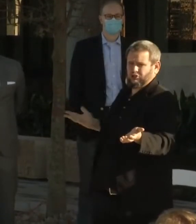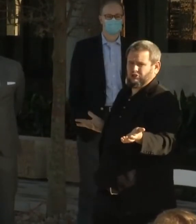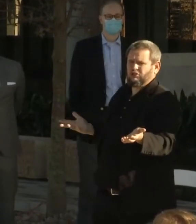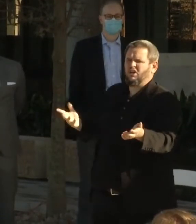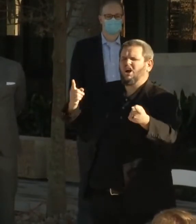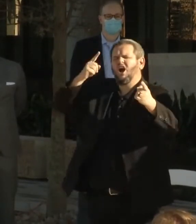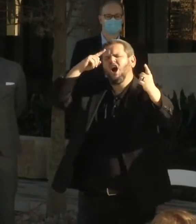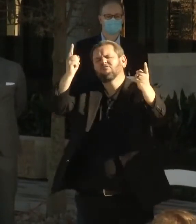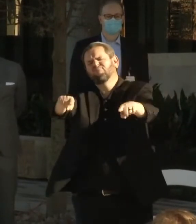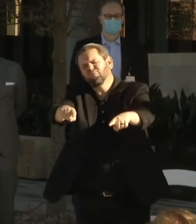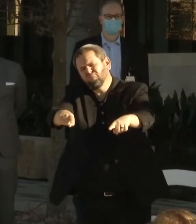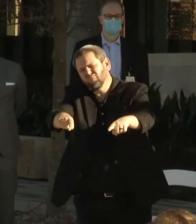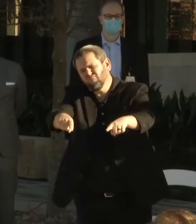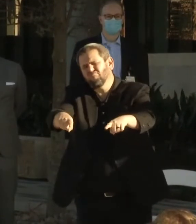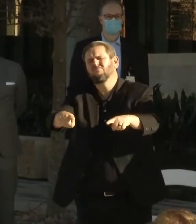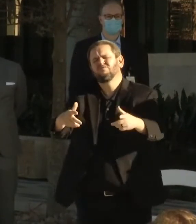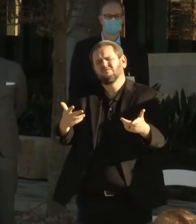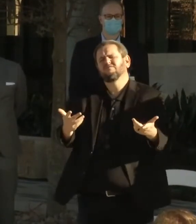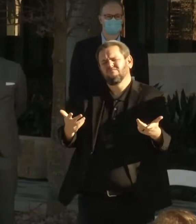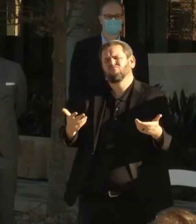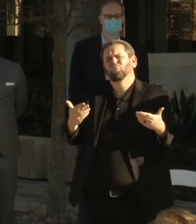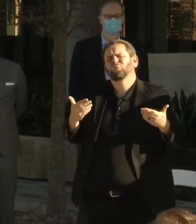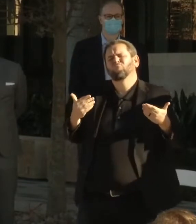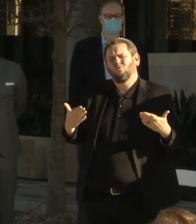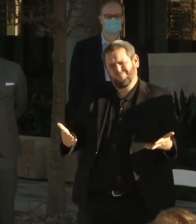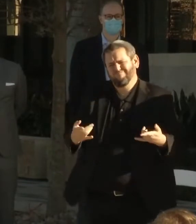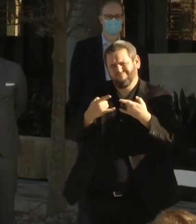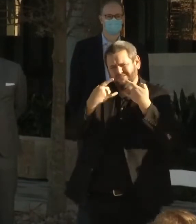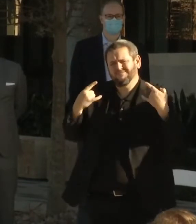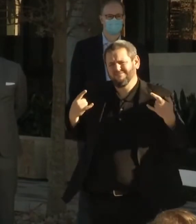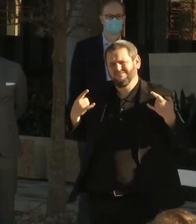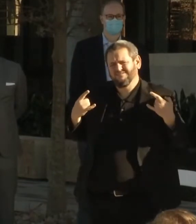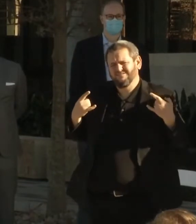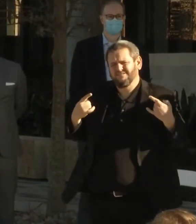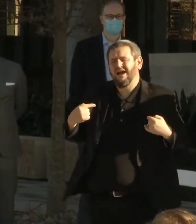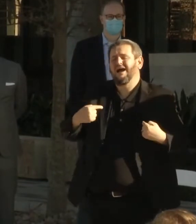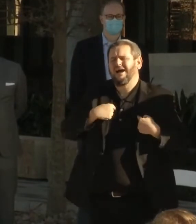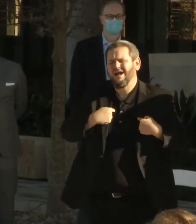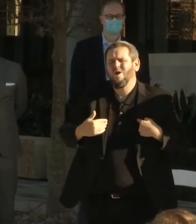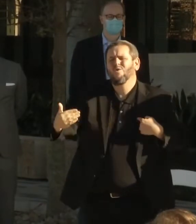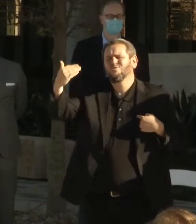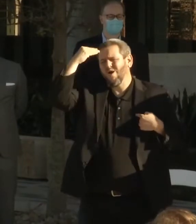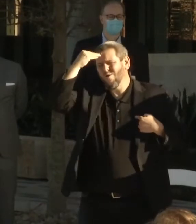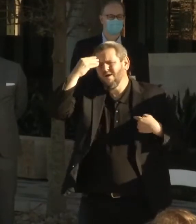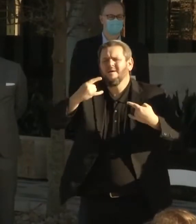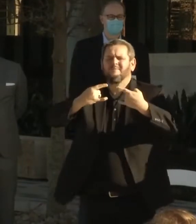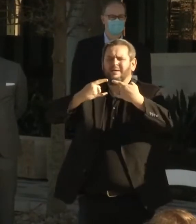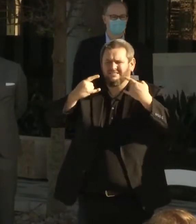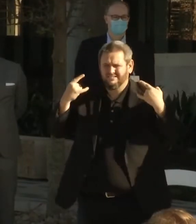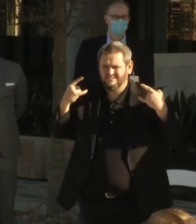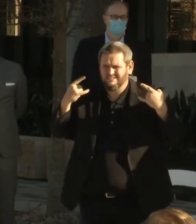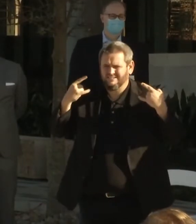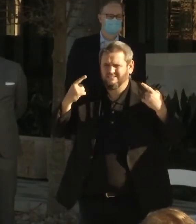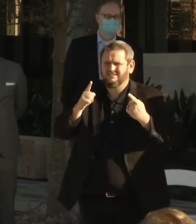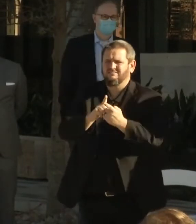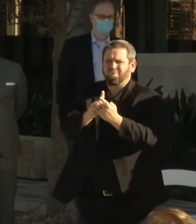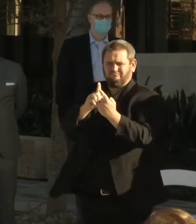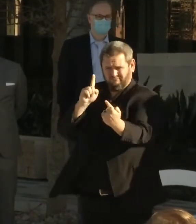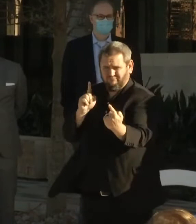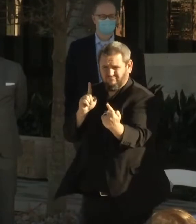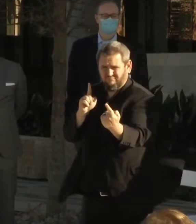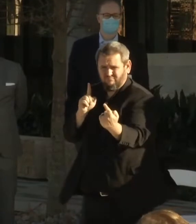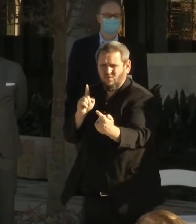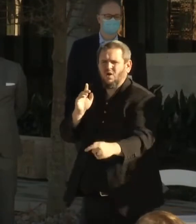think that I know that wearing a mask and social distancing prevents the spread of